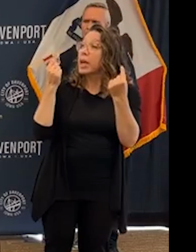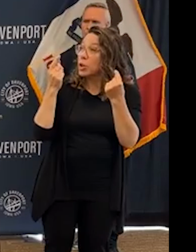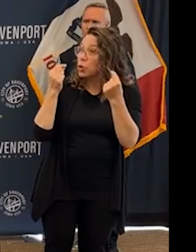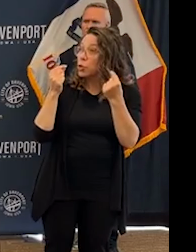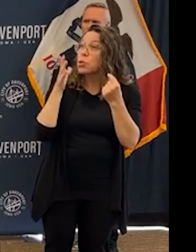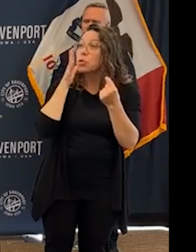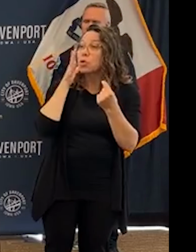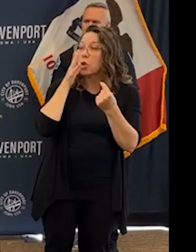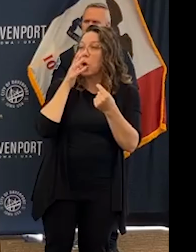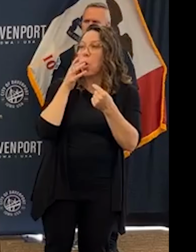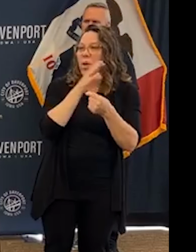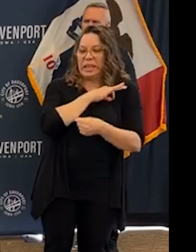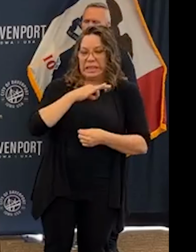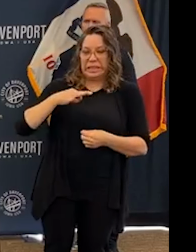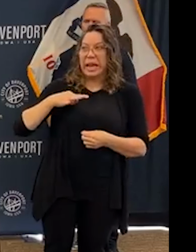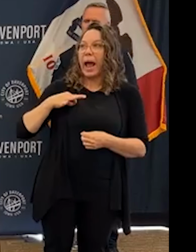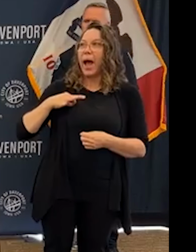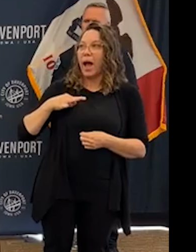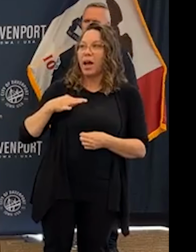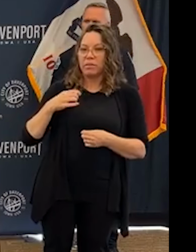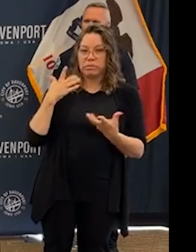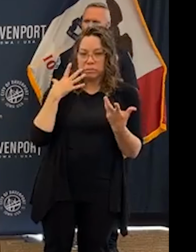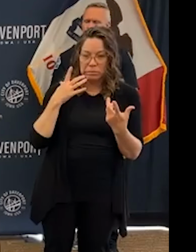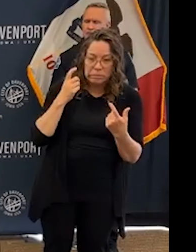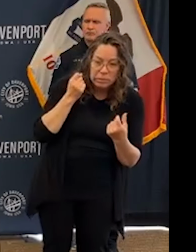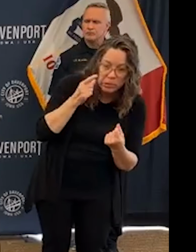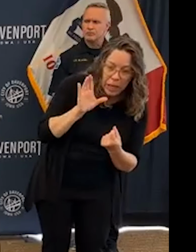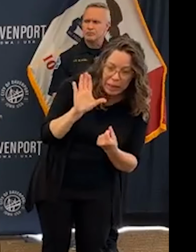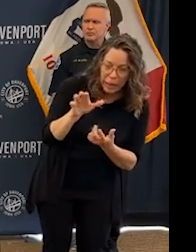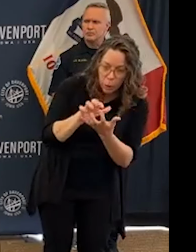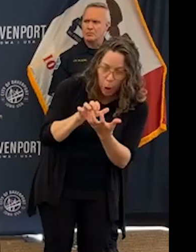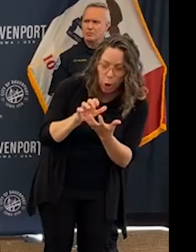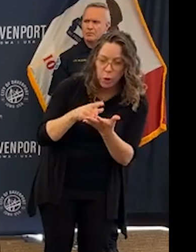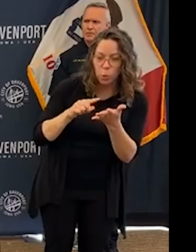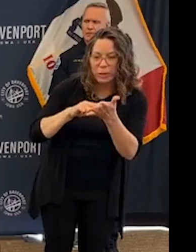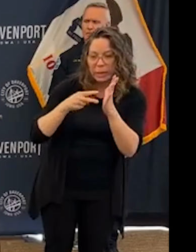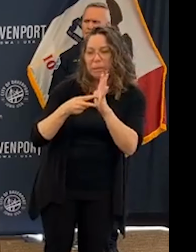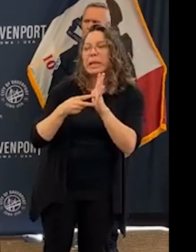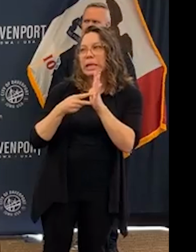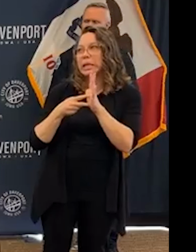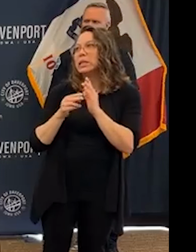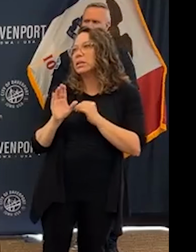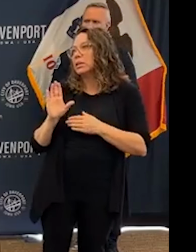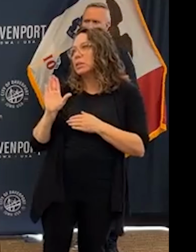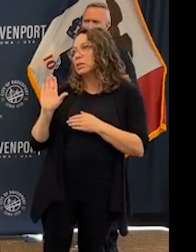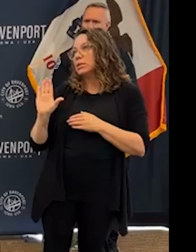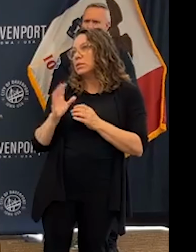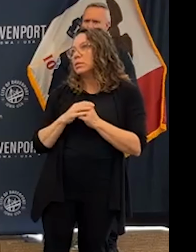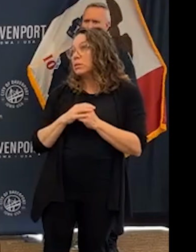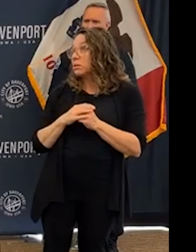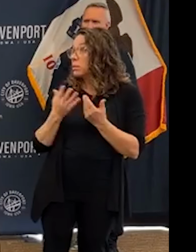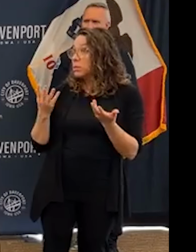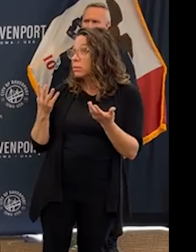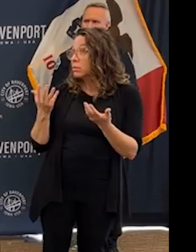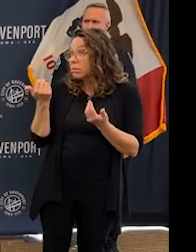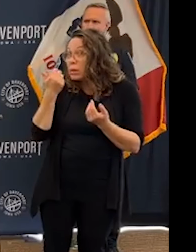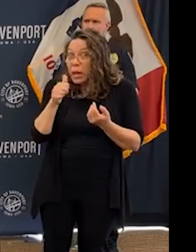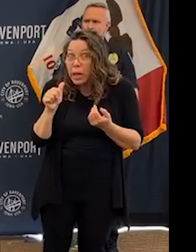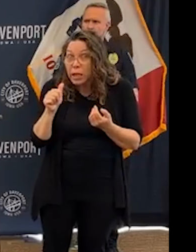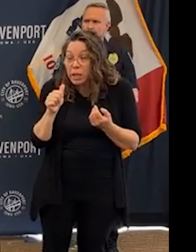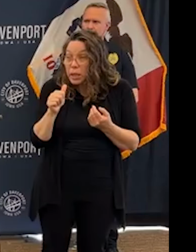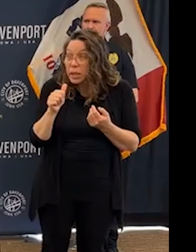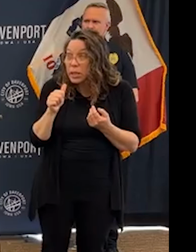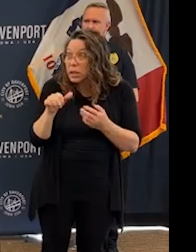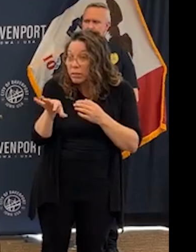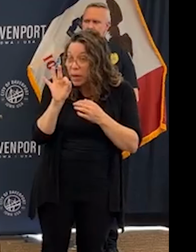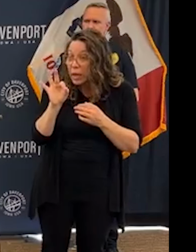handlers decipher what that alert means through their training and expertise. Have they had any solid hits? They've